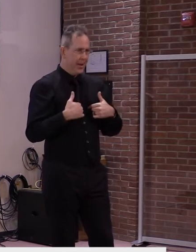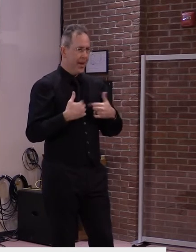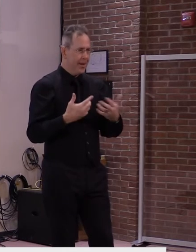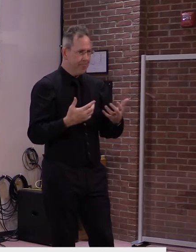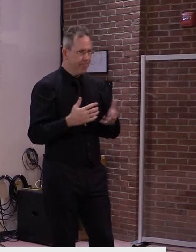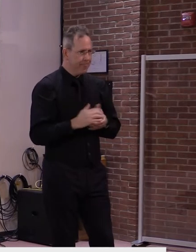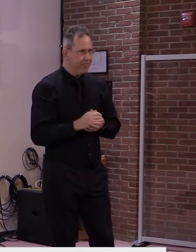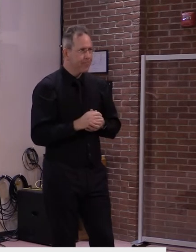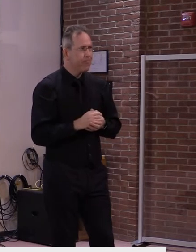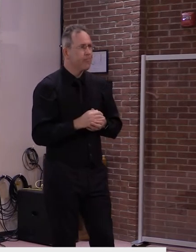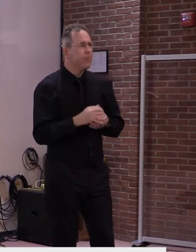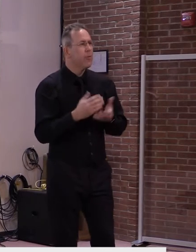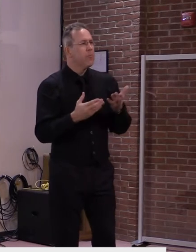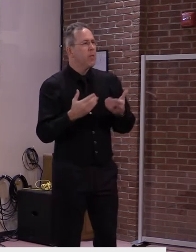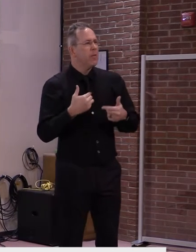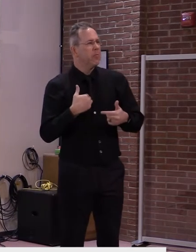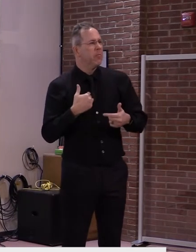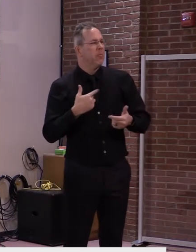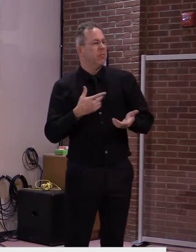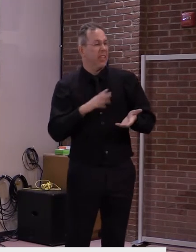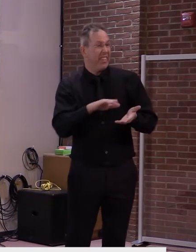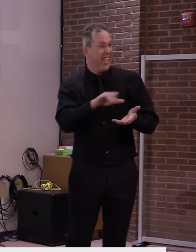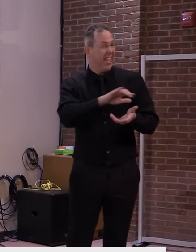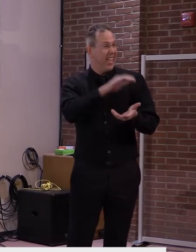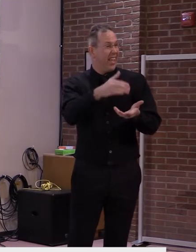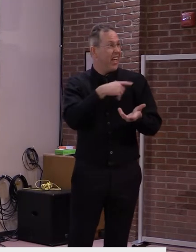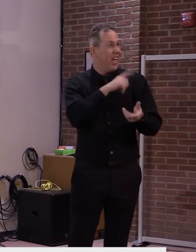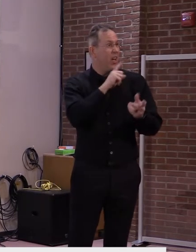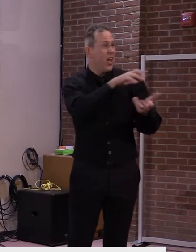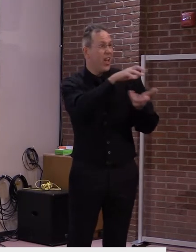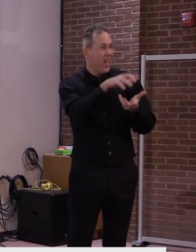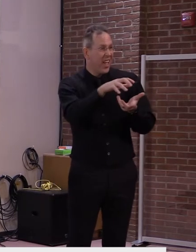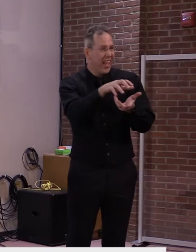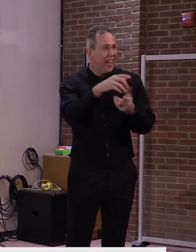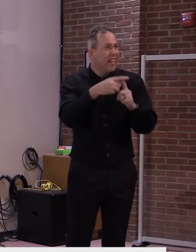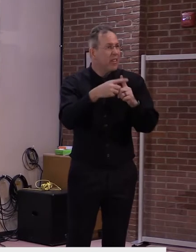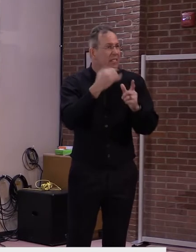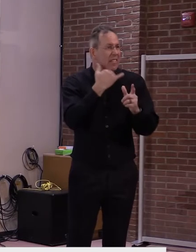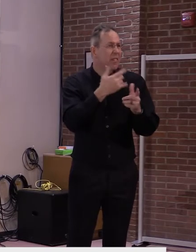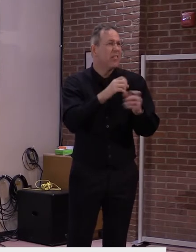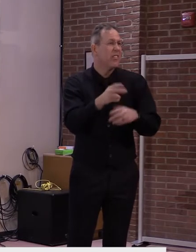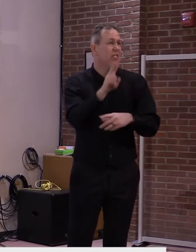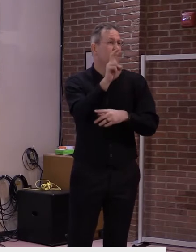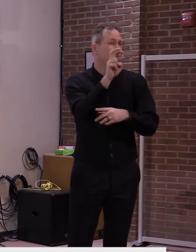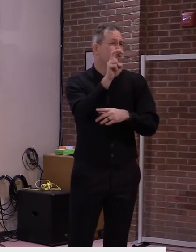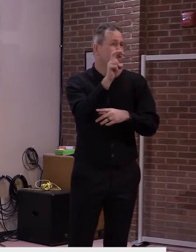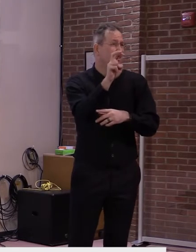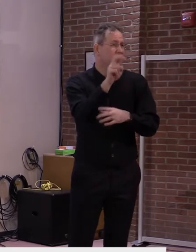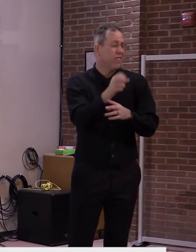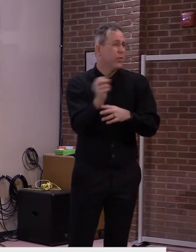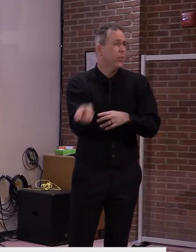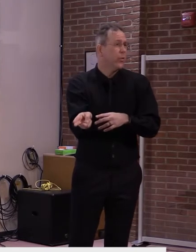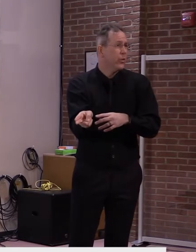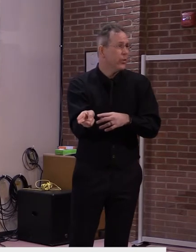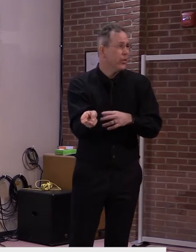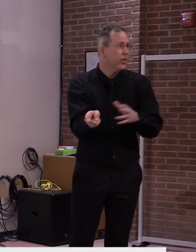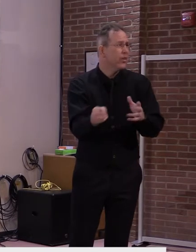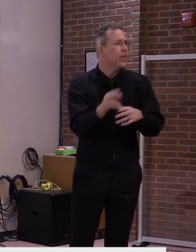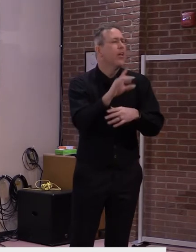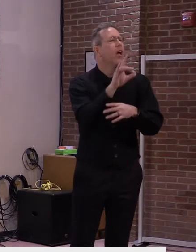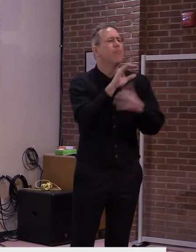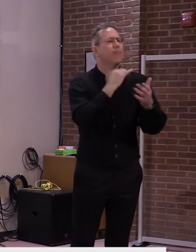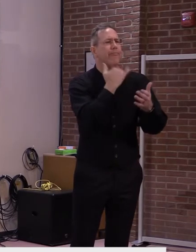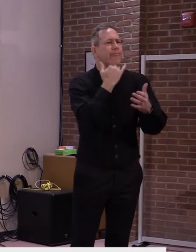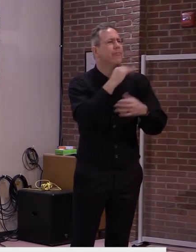waste 860 doses of COVID-19 vaccine, especially when we had such a good track